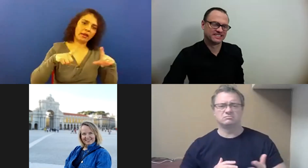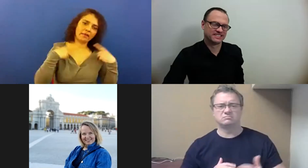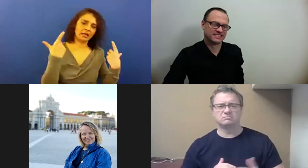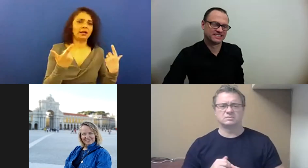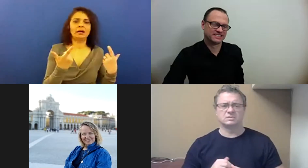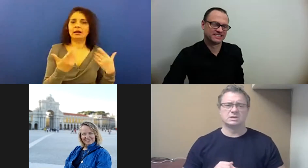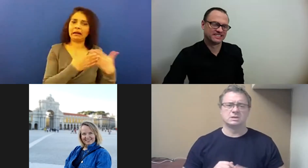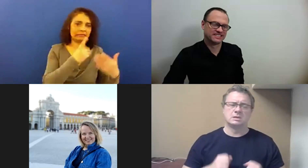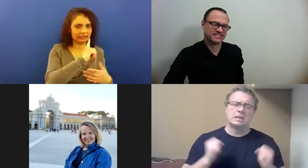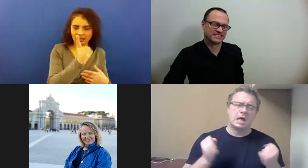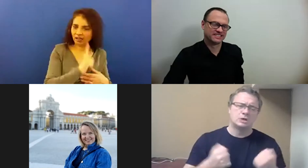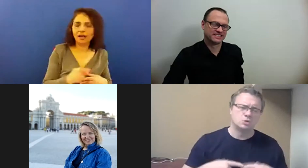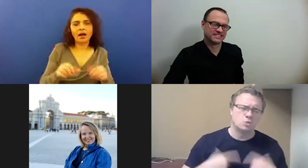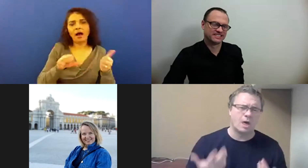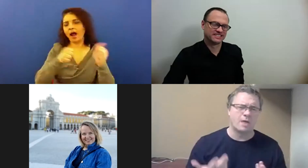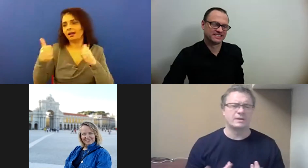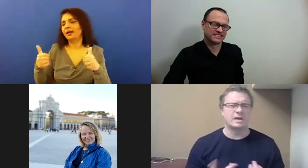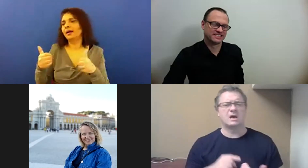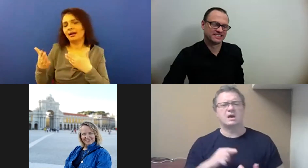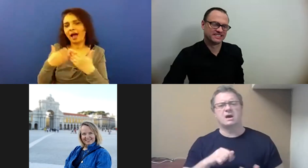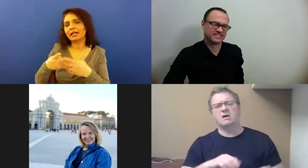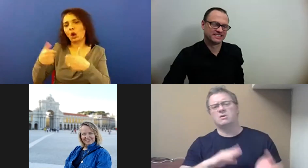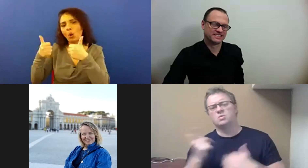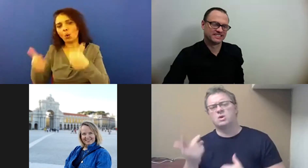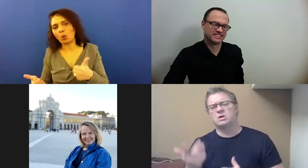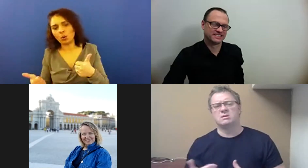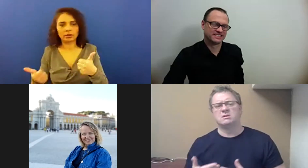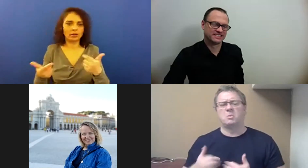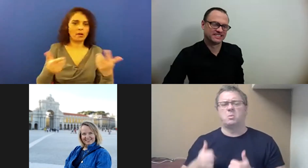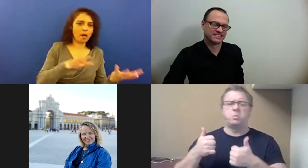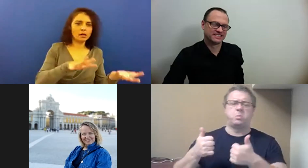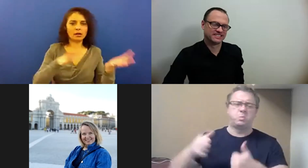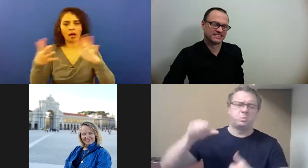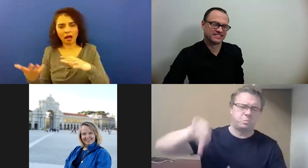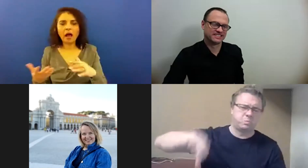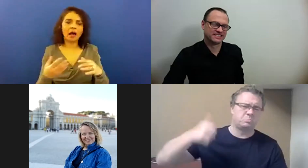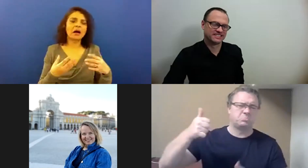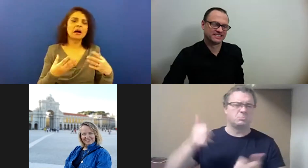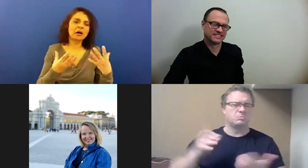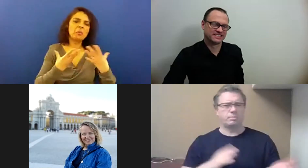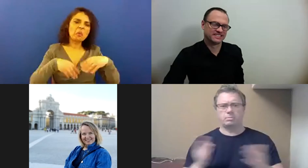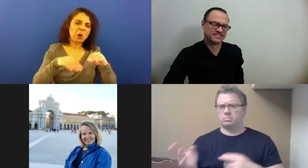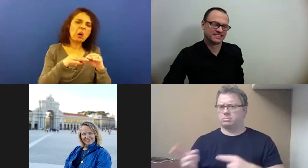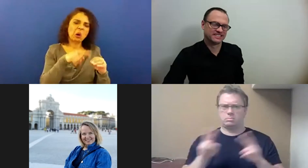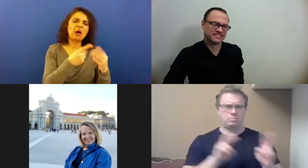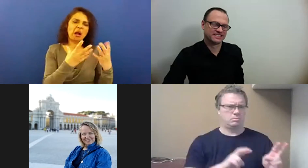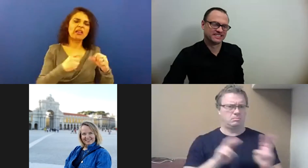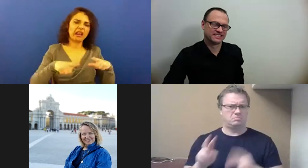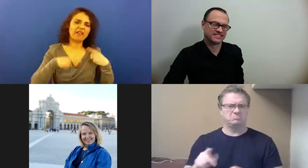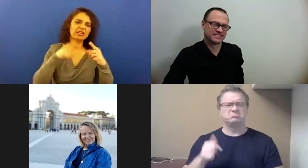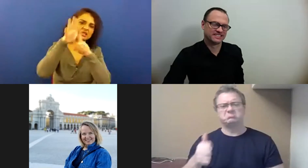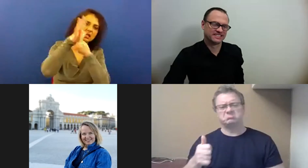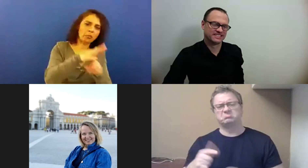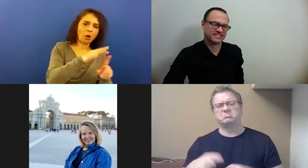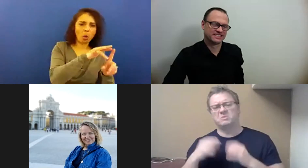Hearing speakers were telling negative stories about how difficult life was. Others presented a more positive